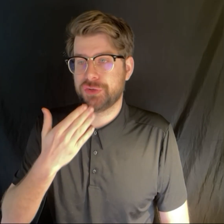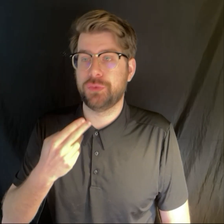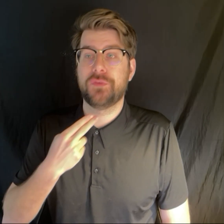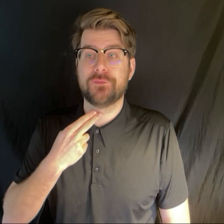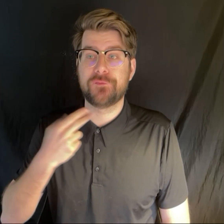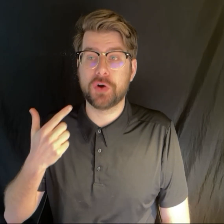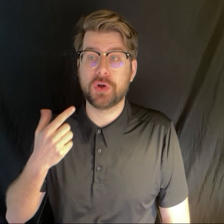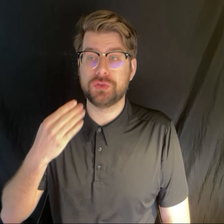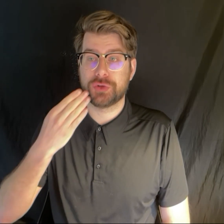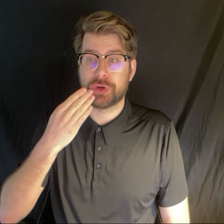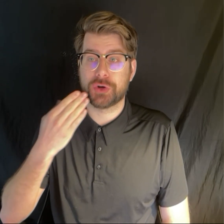to